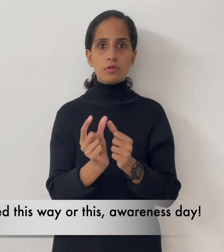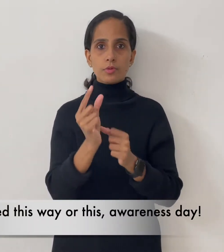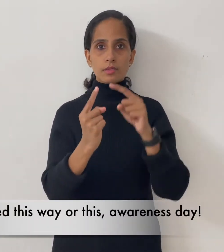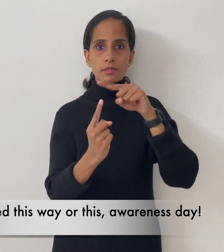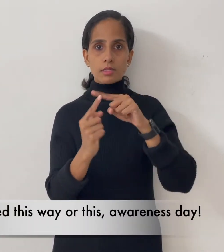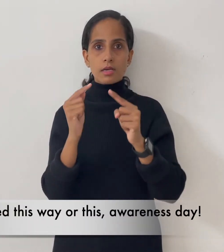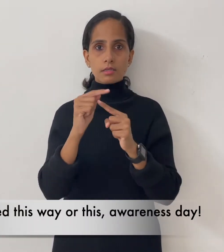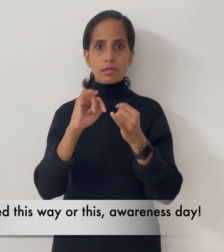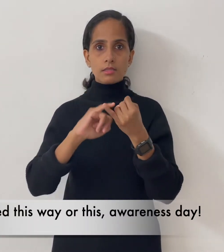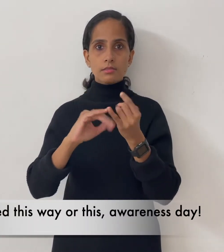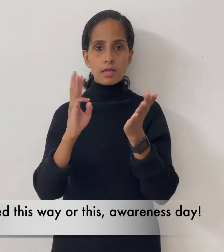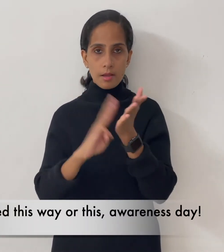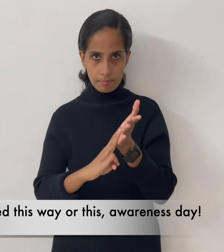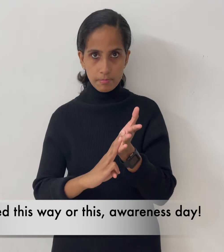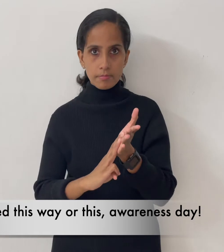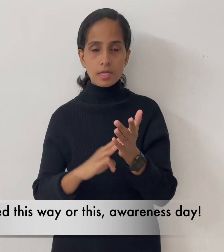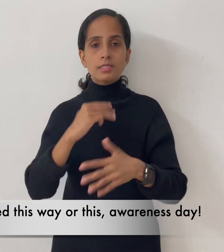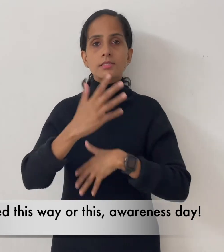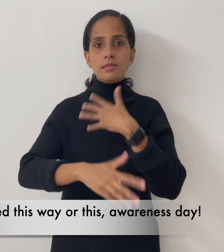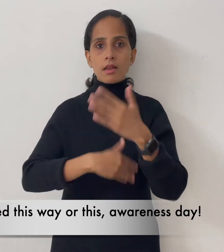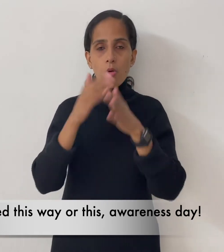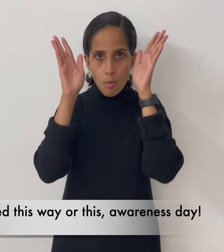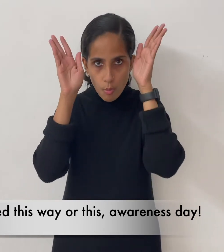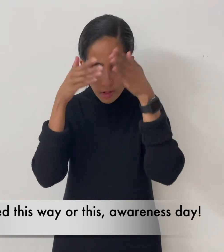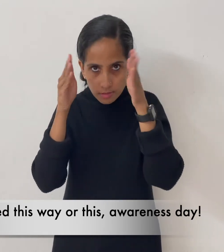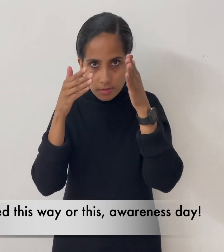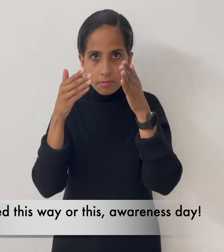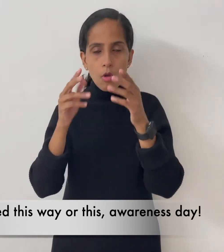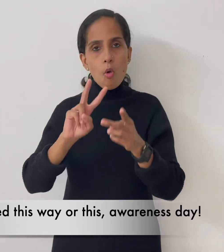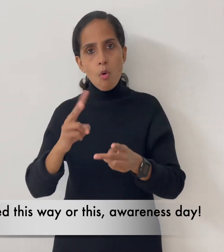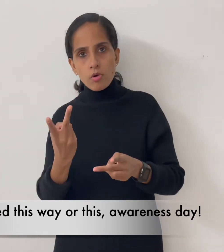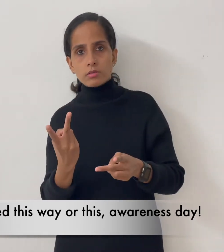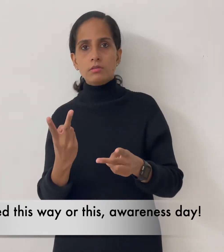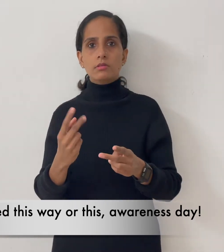signed this way or this.